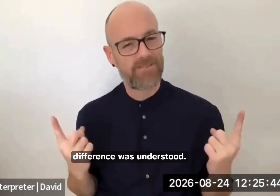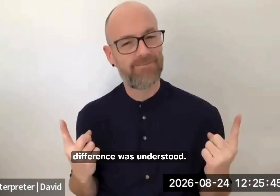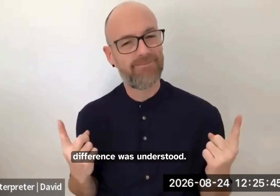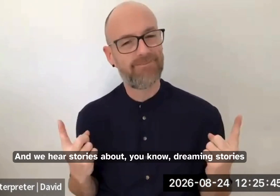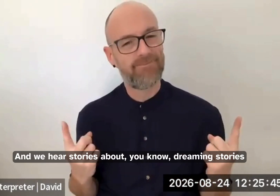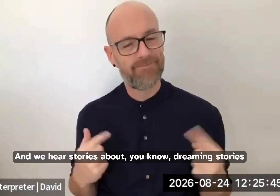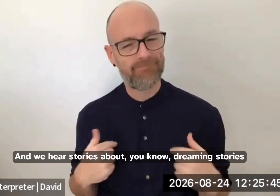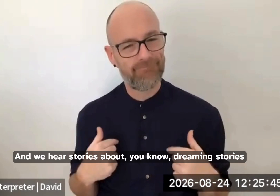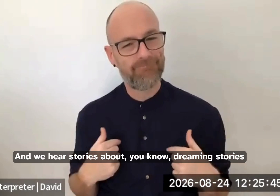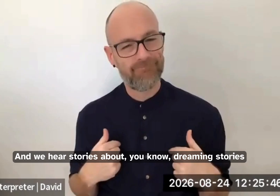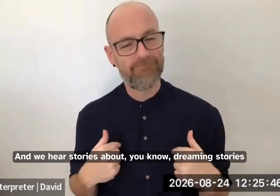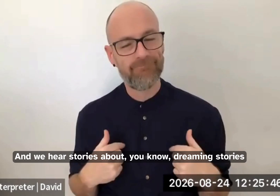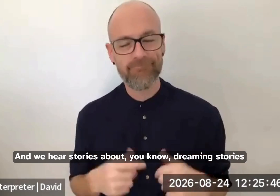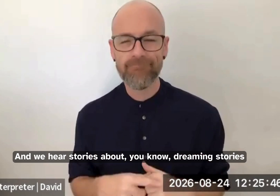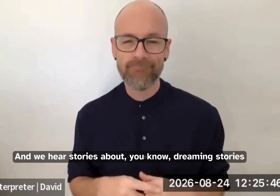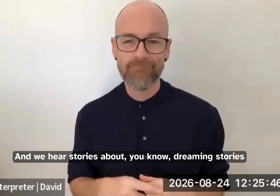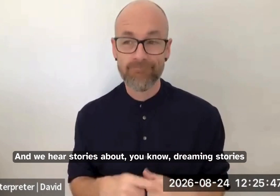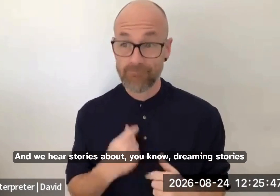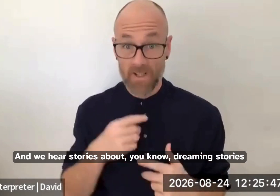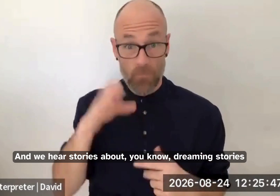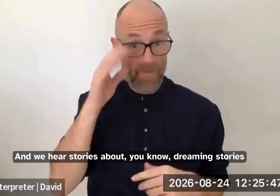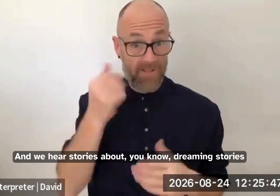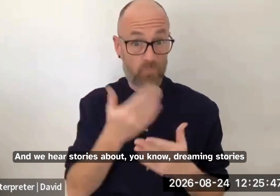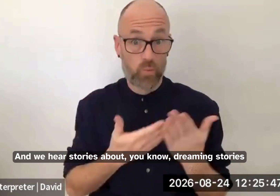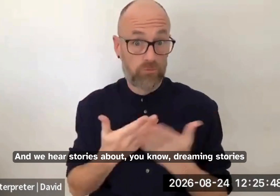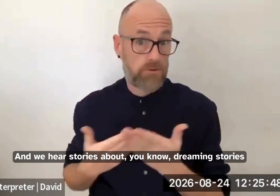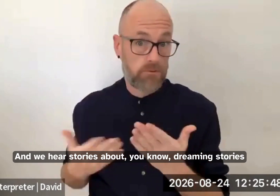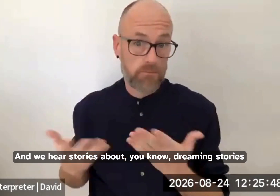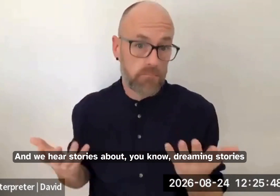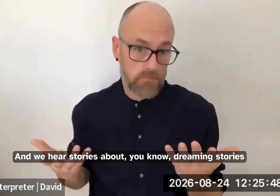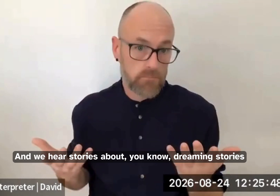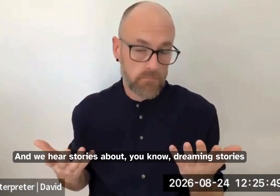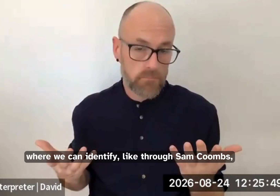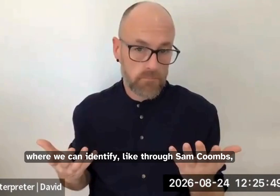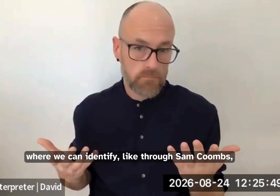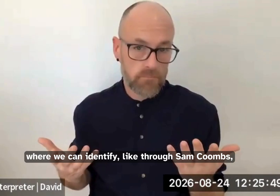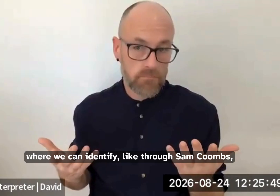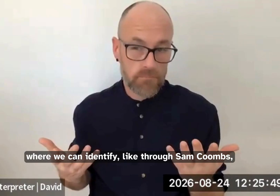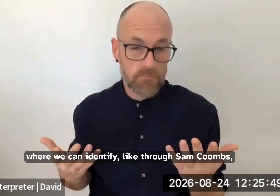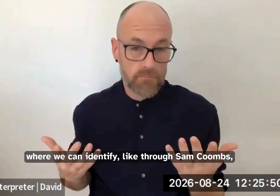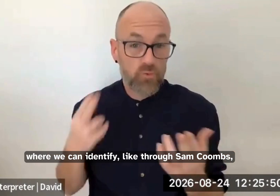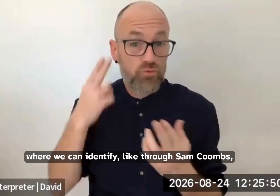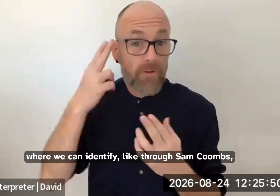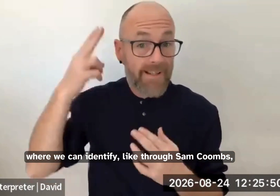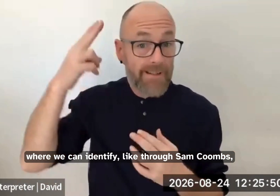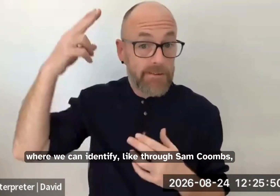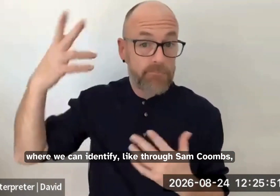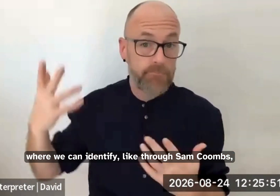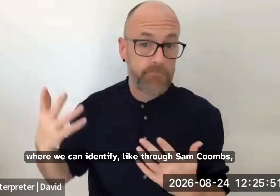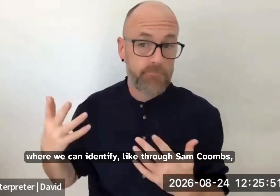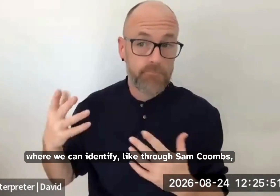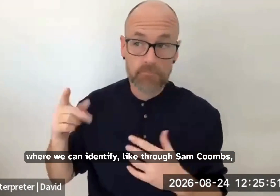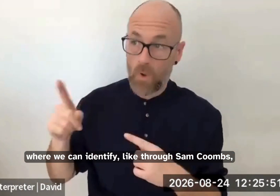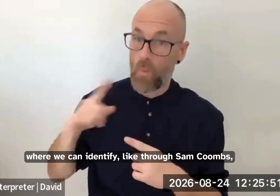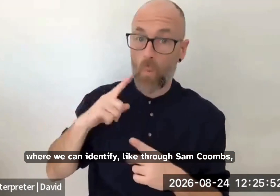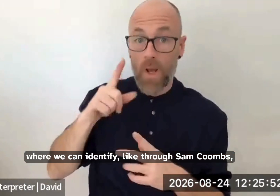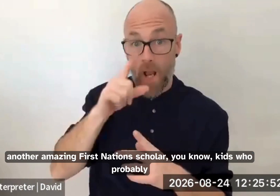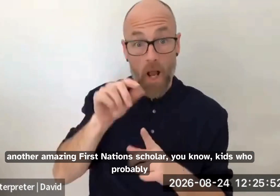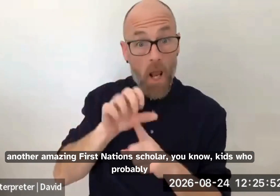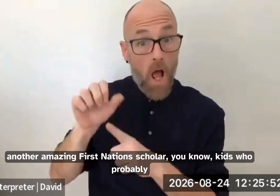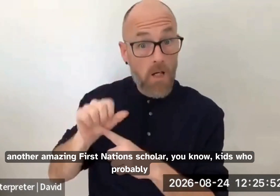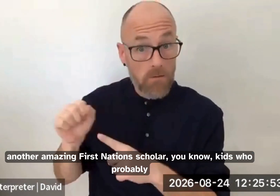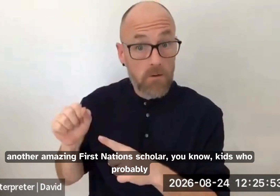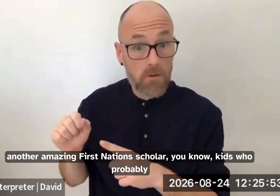understood. And we hear stories about, dreaming stories where we can identify, like through Sam